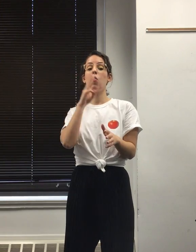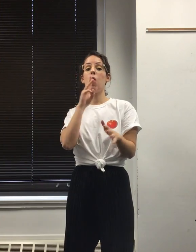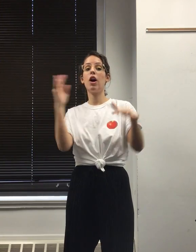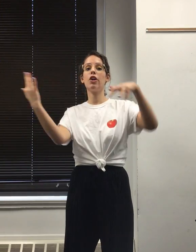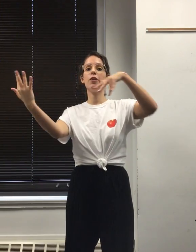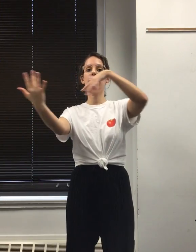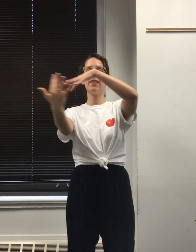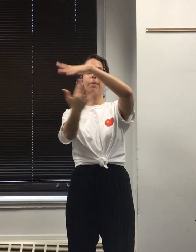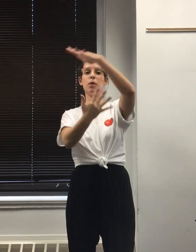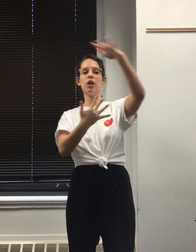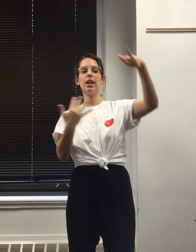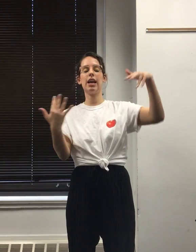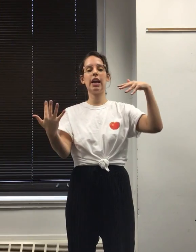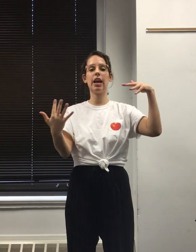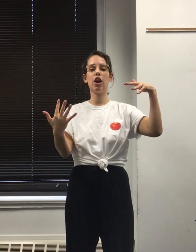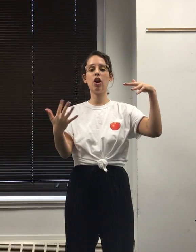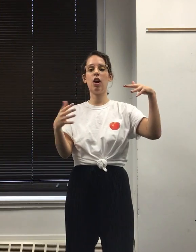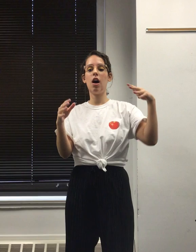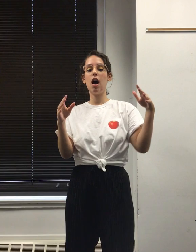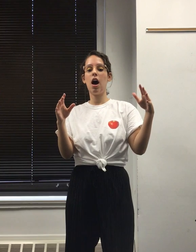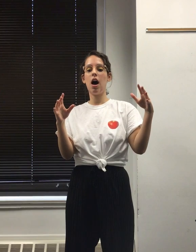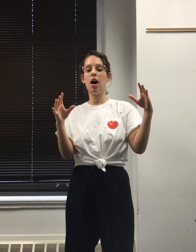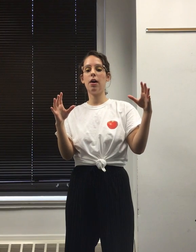can hold at a certain temperature.